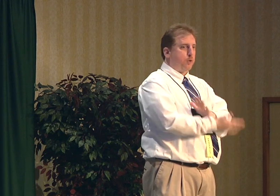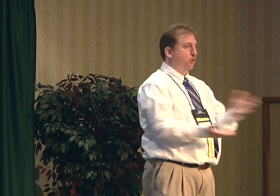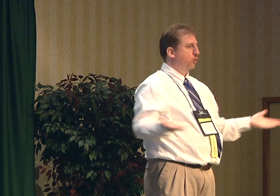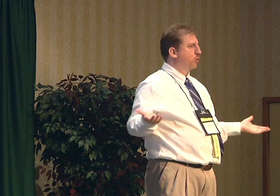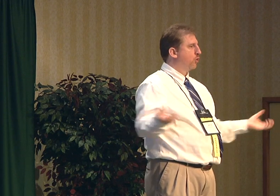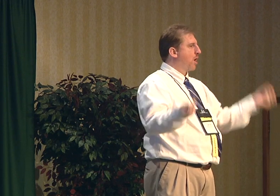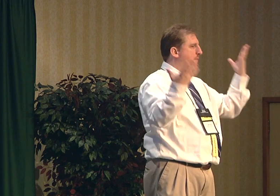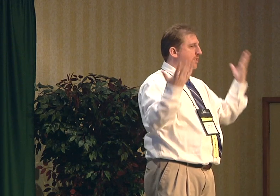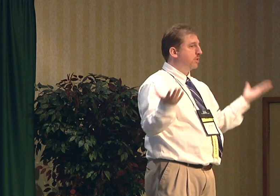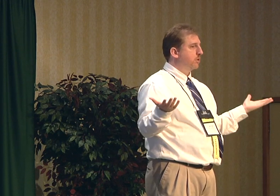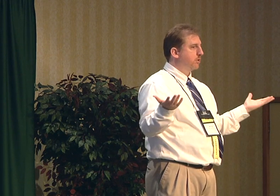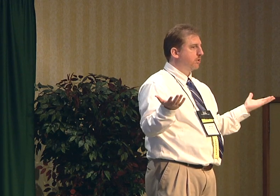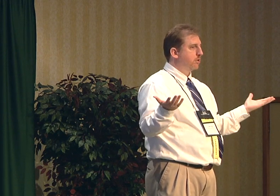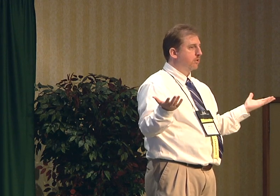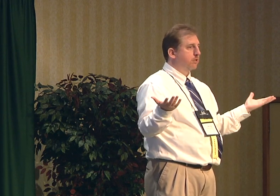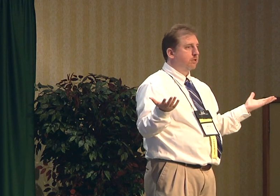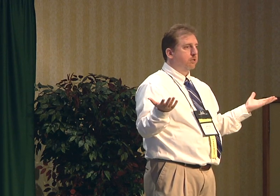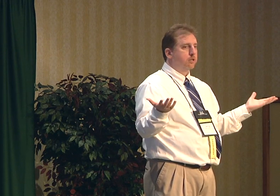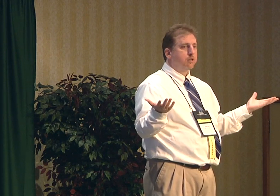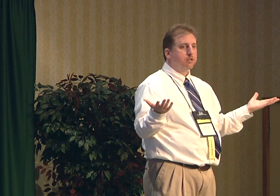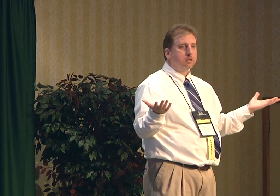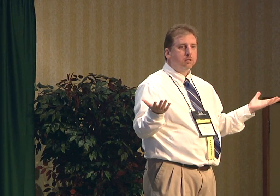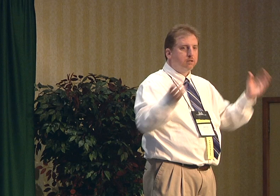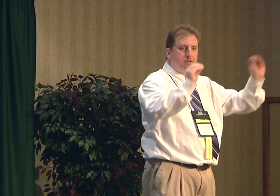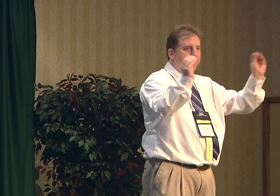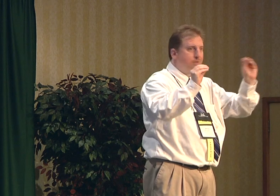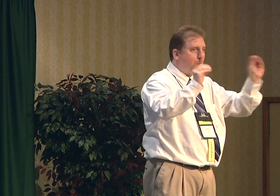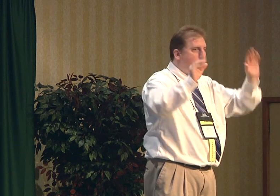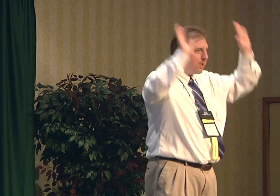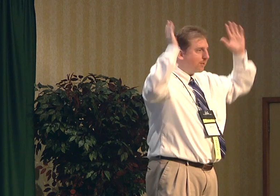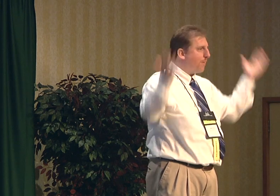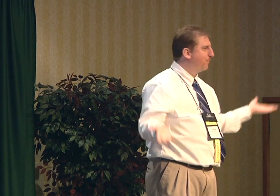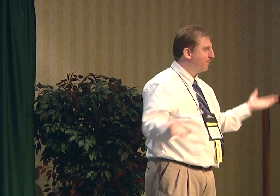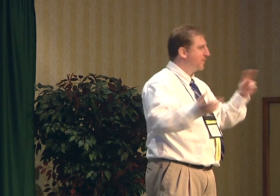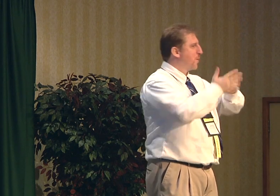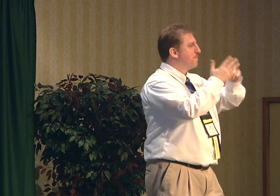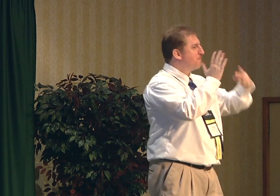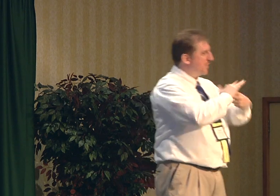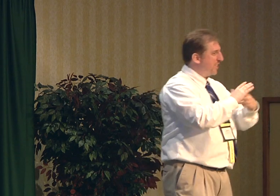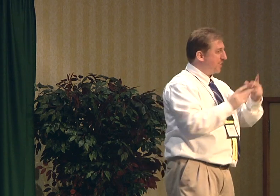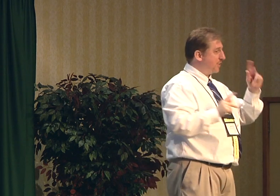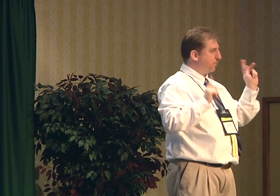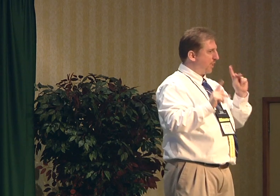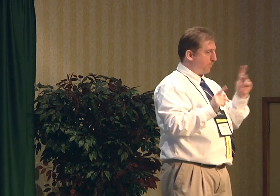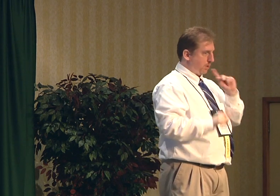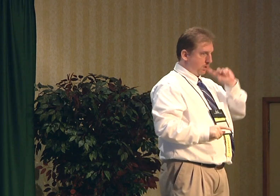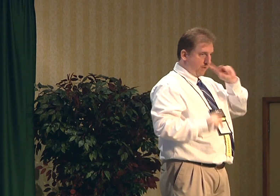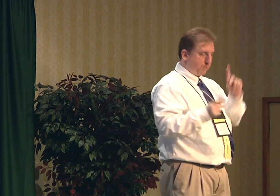you understand that paper that you get that has your prescription information on it? No hands went up. So that